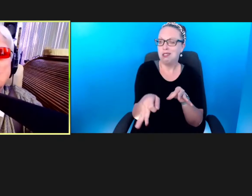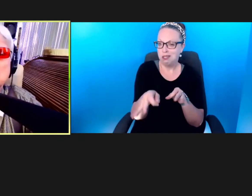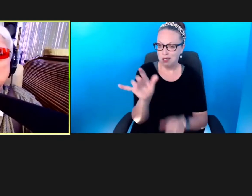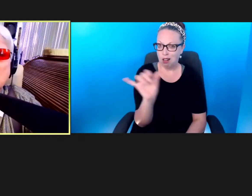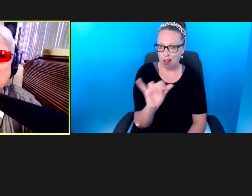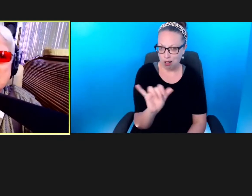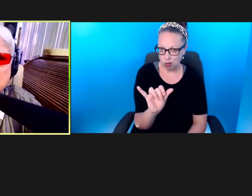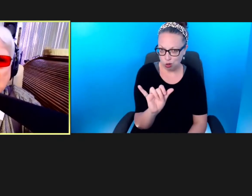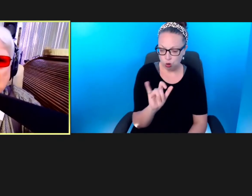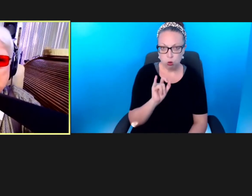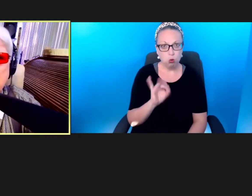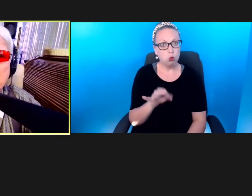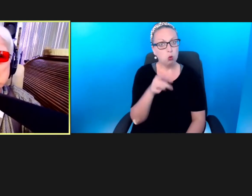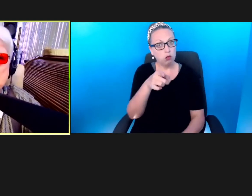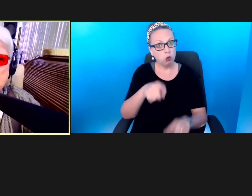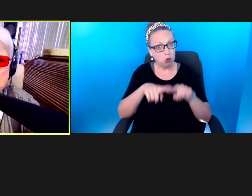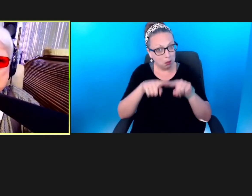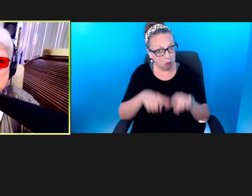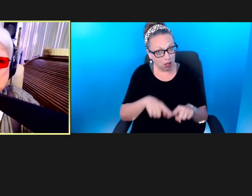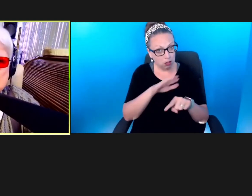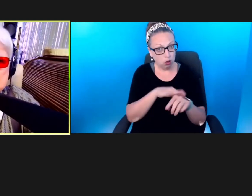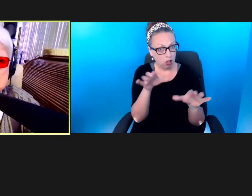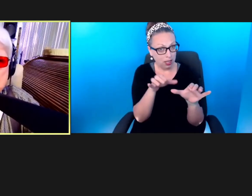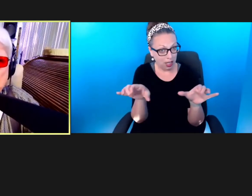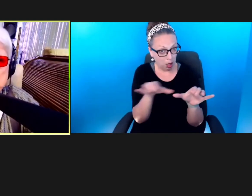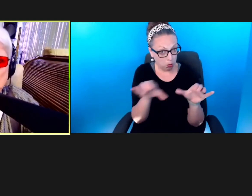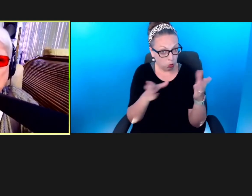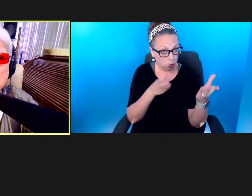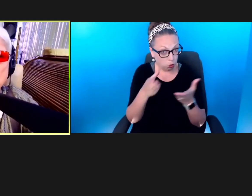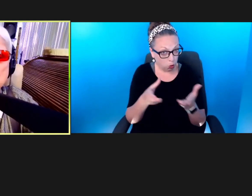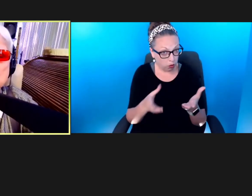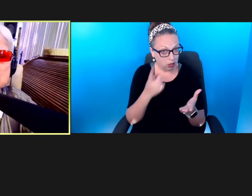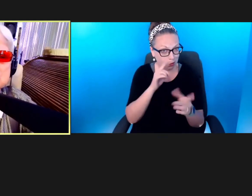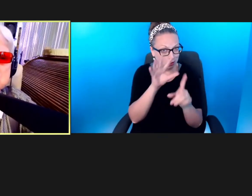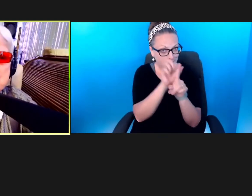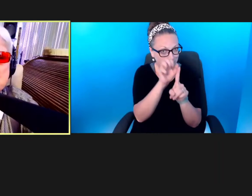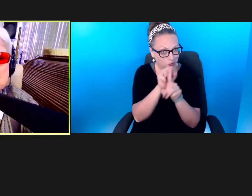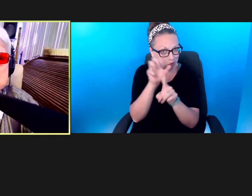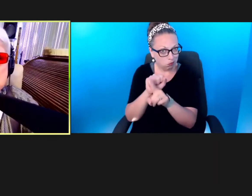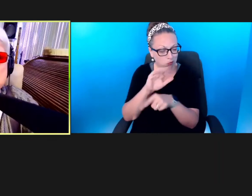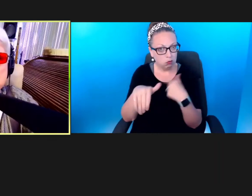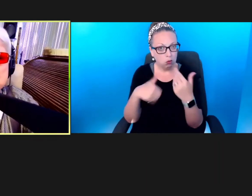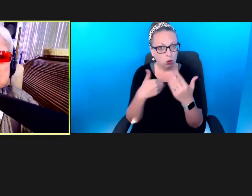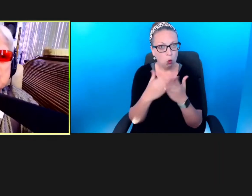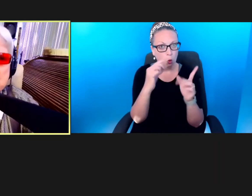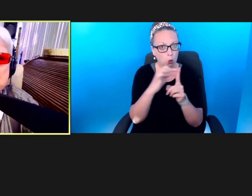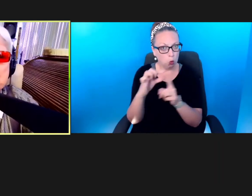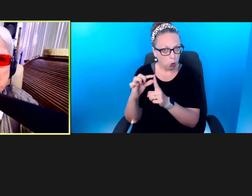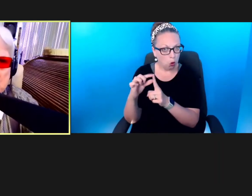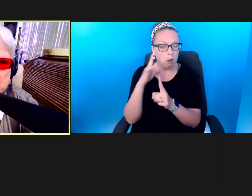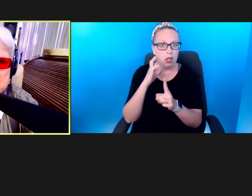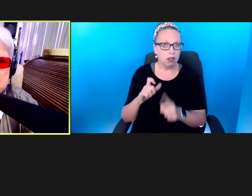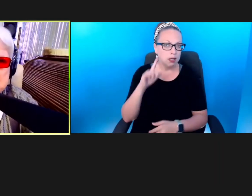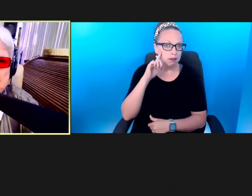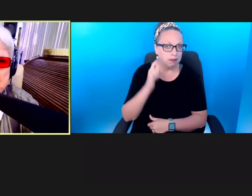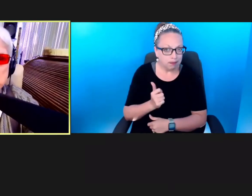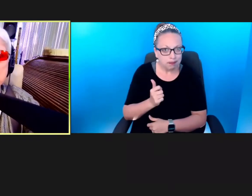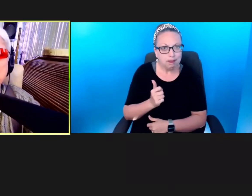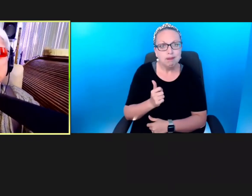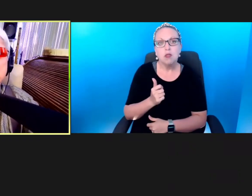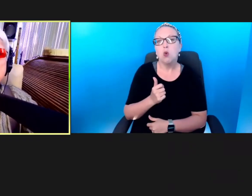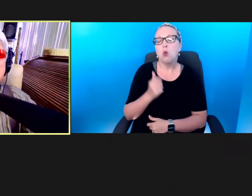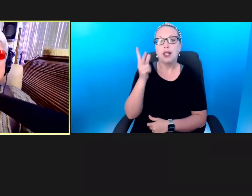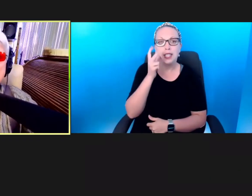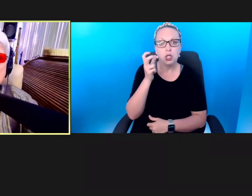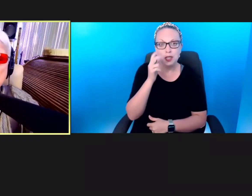you are relying on captioning to catch all the words because of a hearing impairment, then